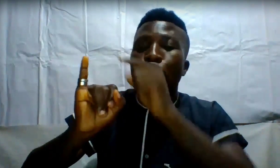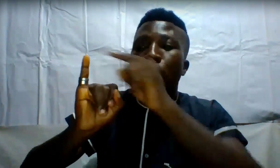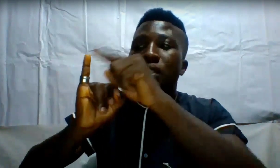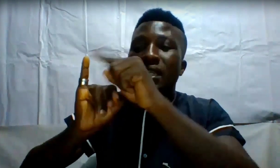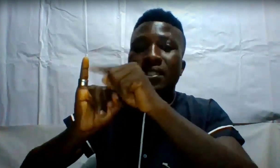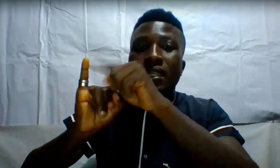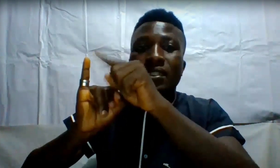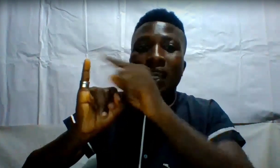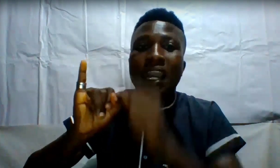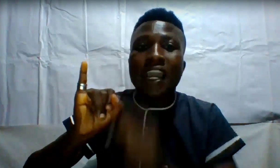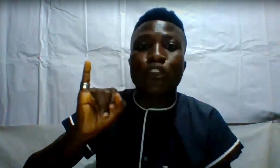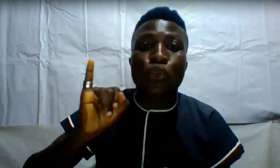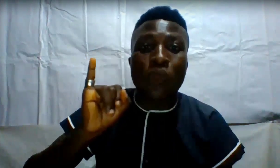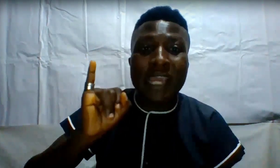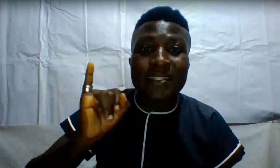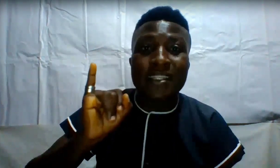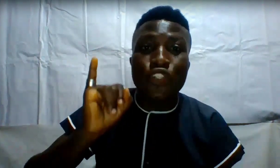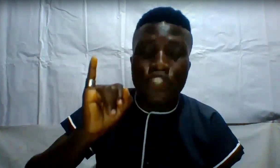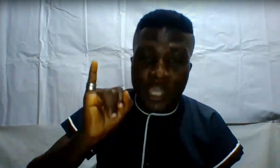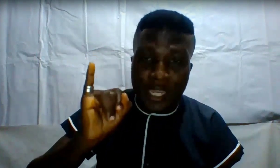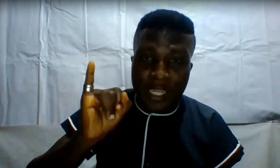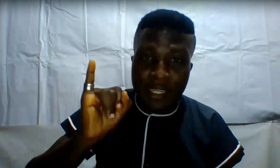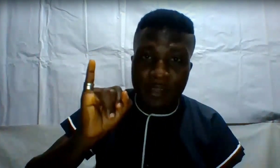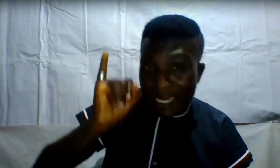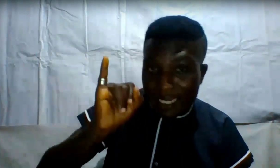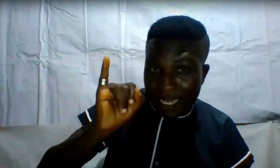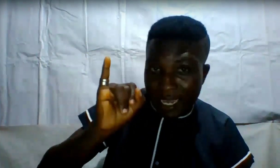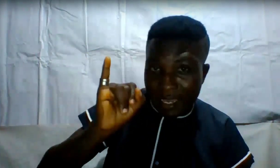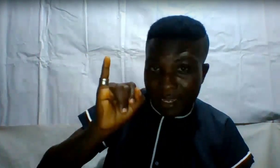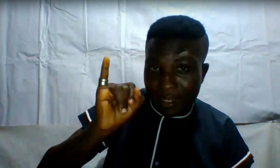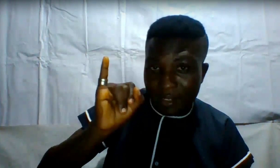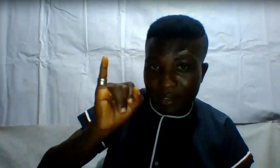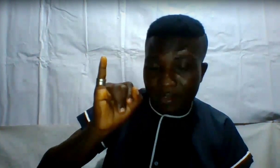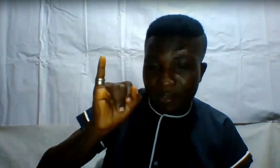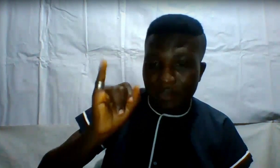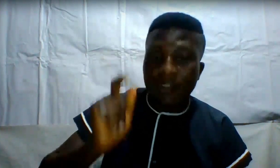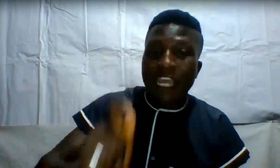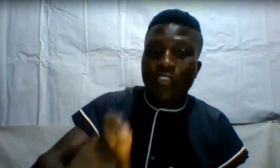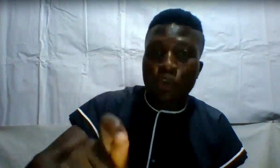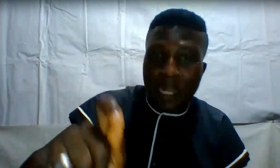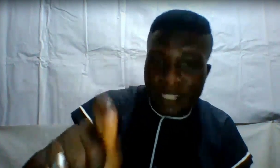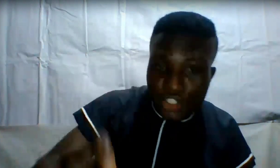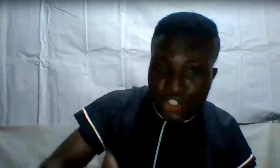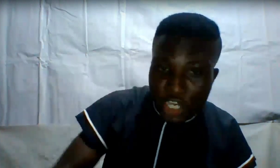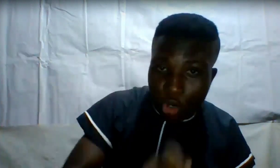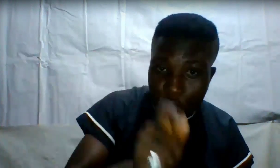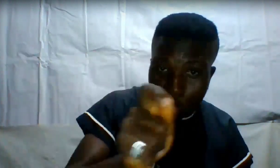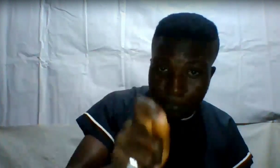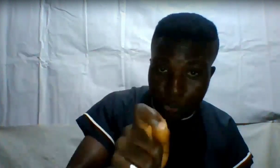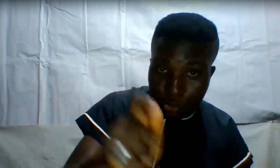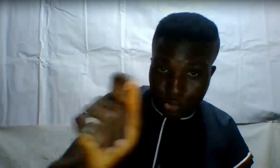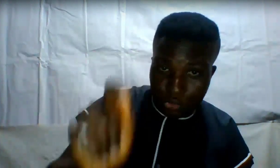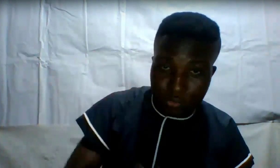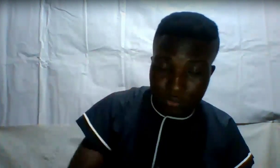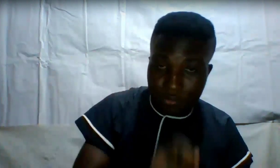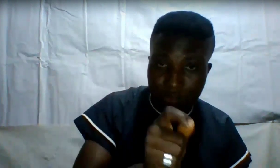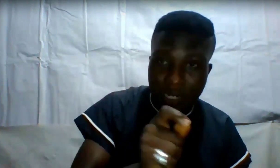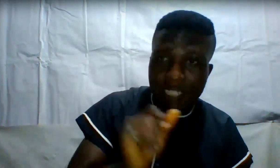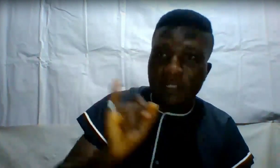to write J in the air, like you're writing J on your book, right? So you're going to use your